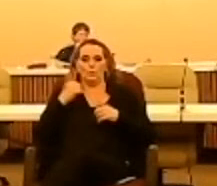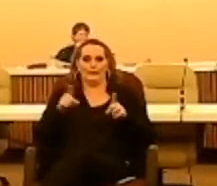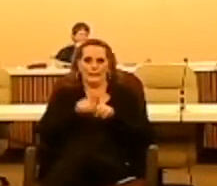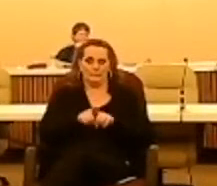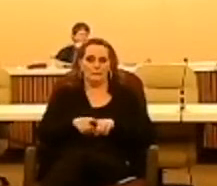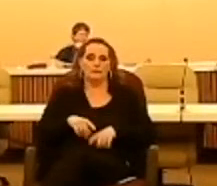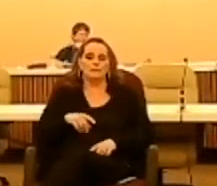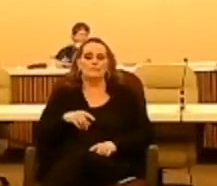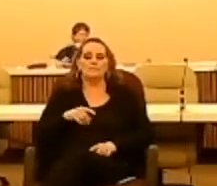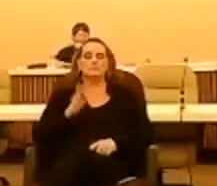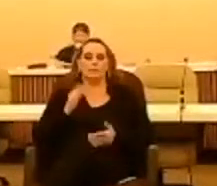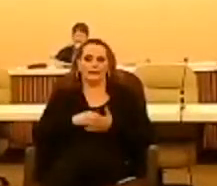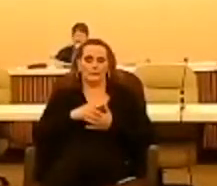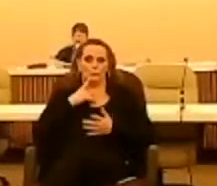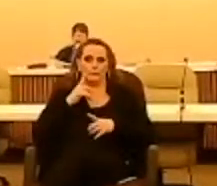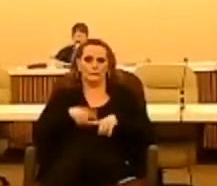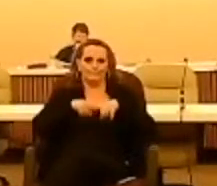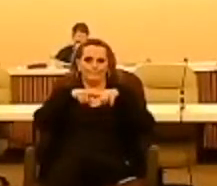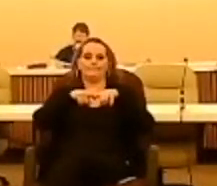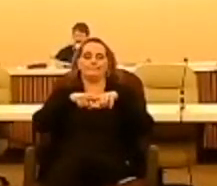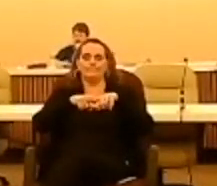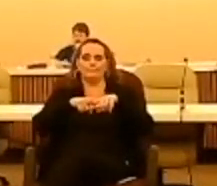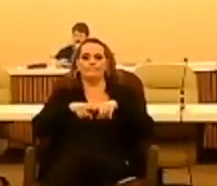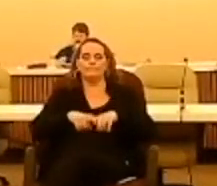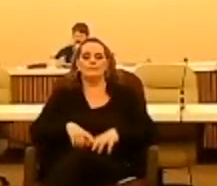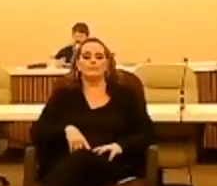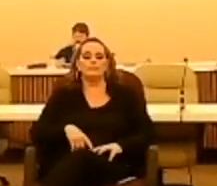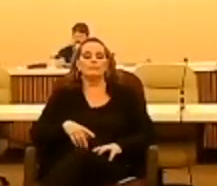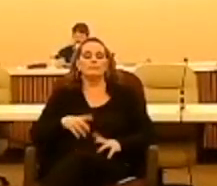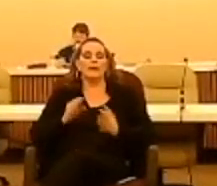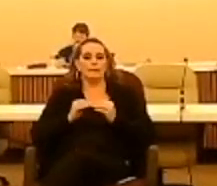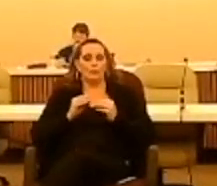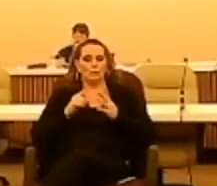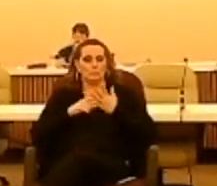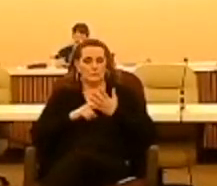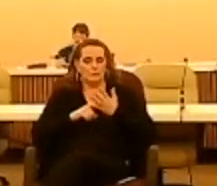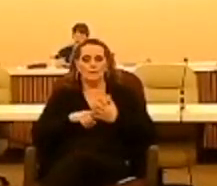be voting to table this. Any further discussion?